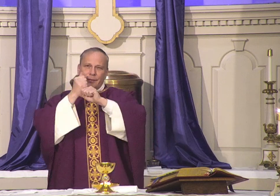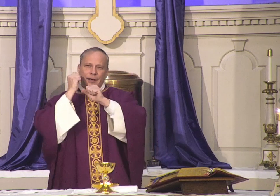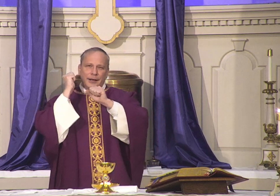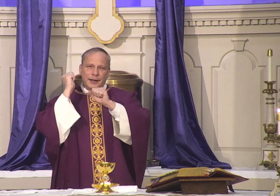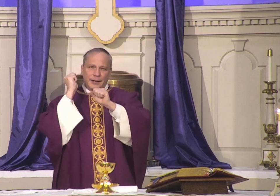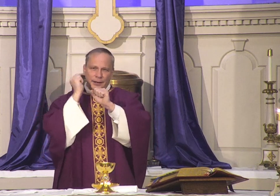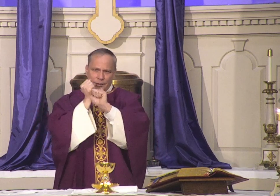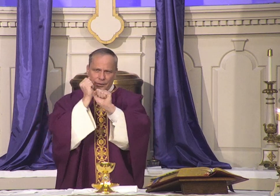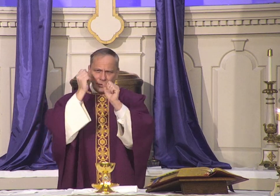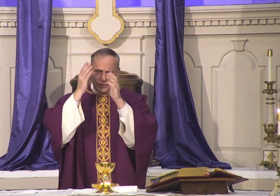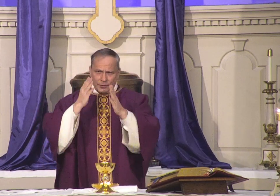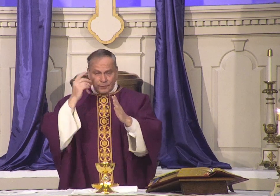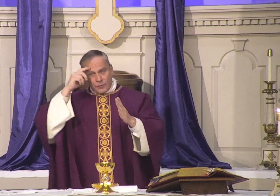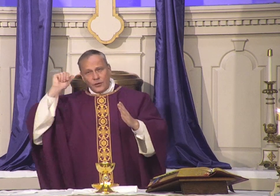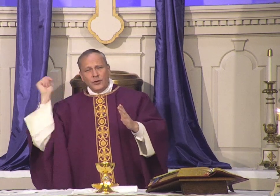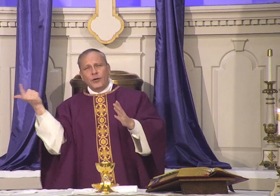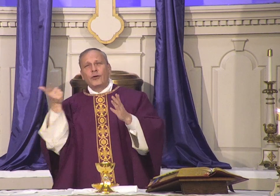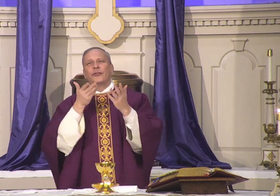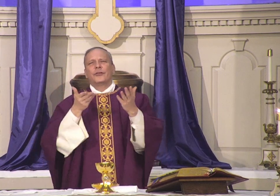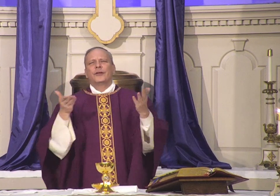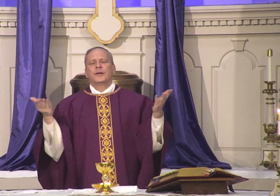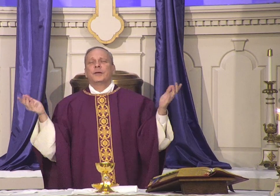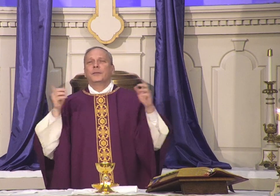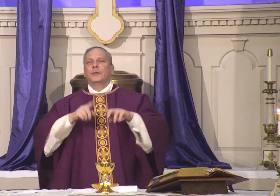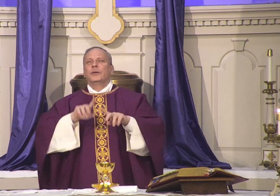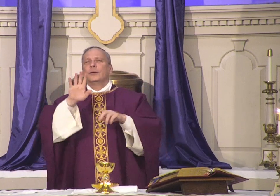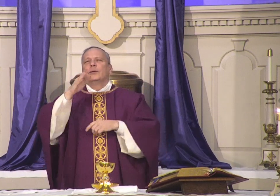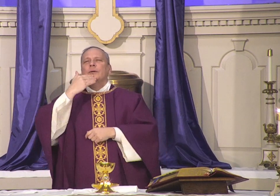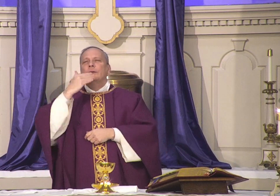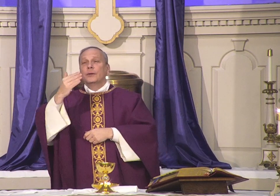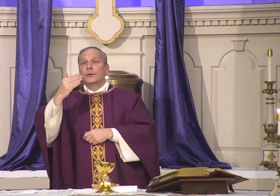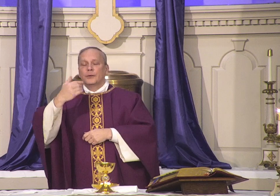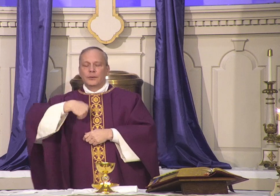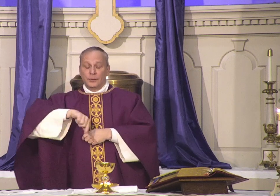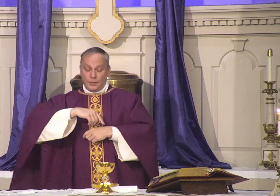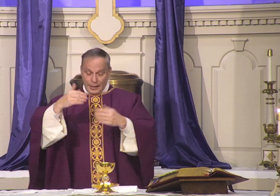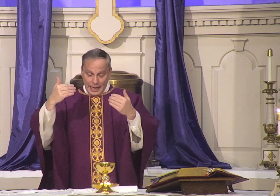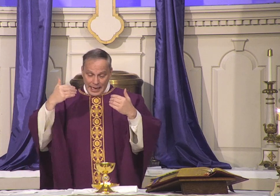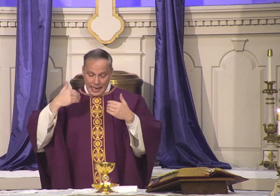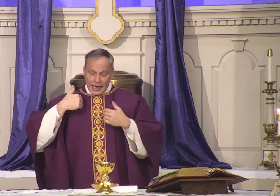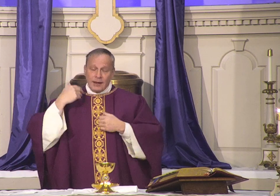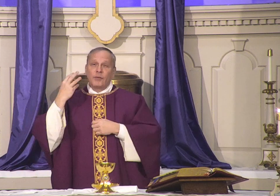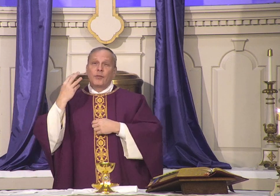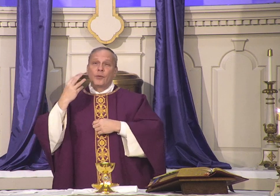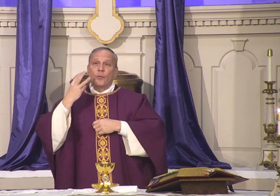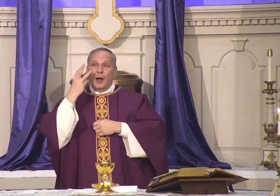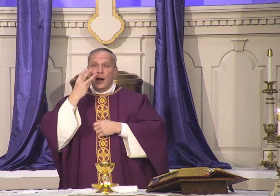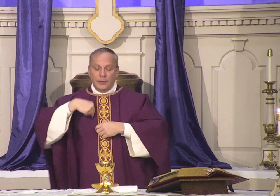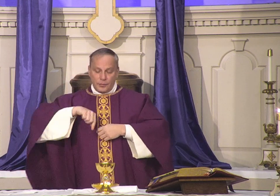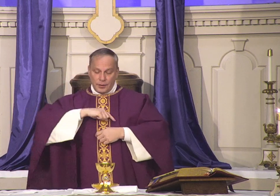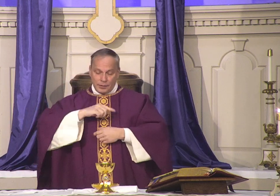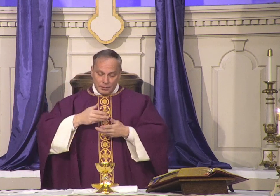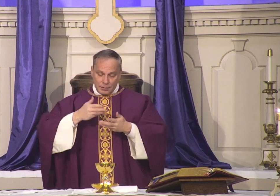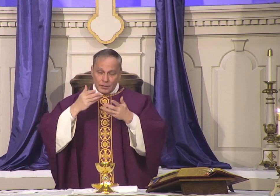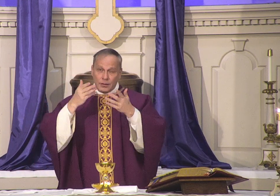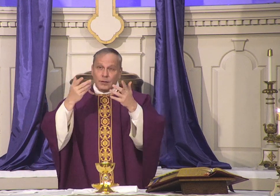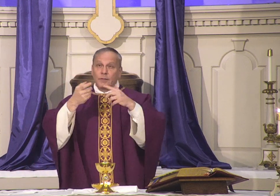Blessed are you, Lord God of all creation, for through your goodness we have received the wine we offer